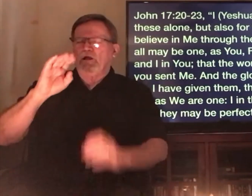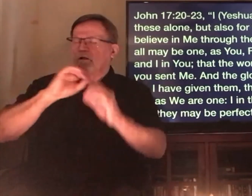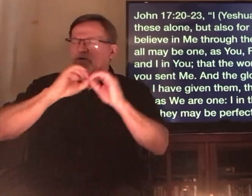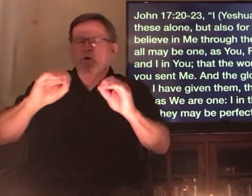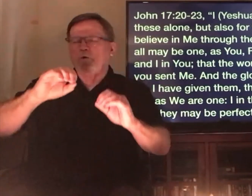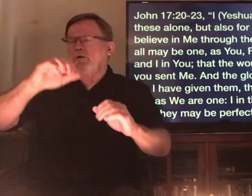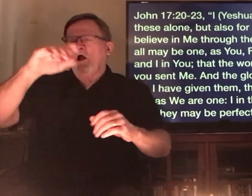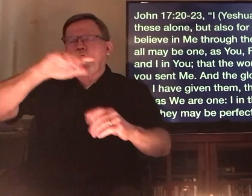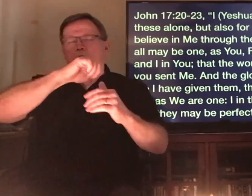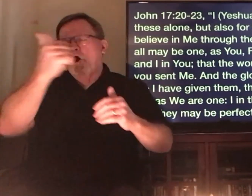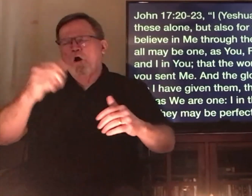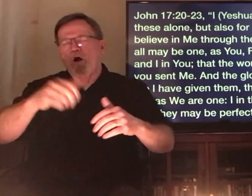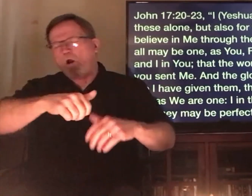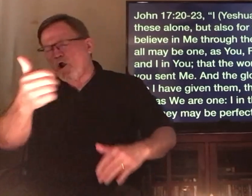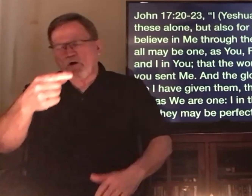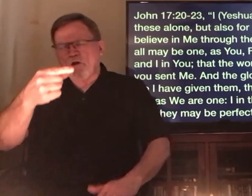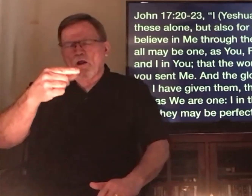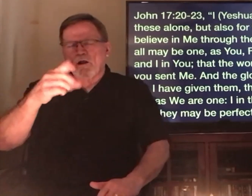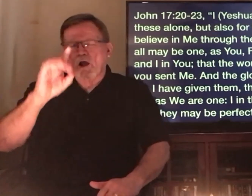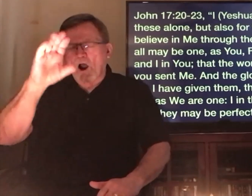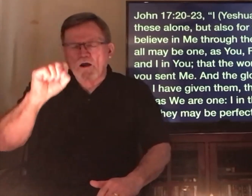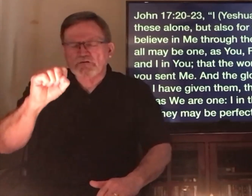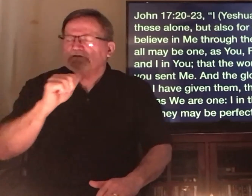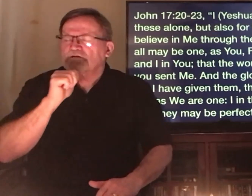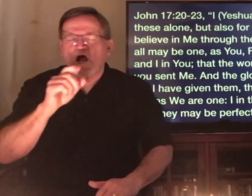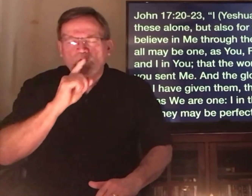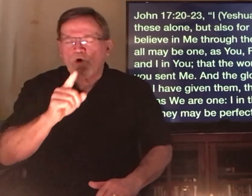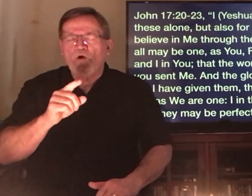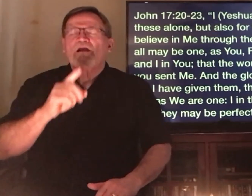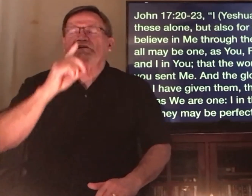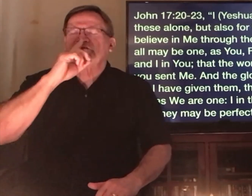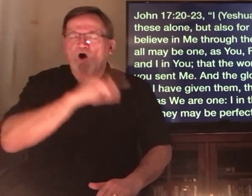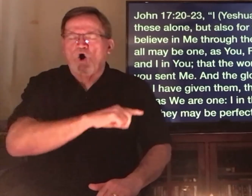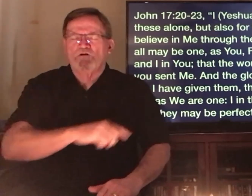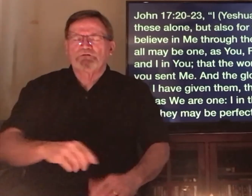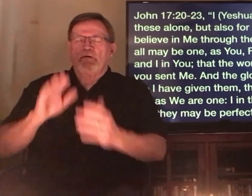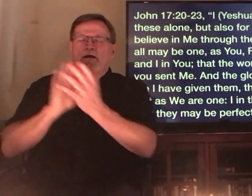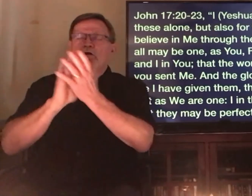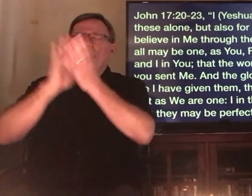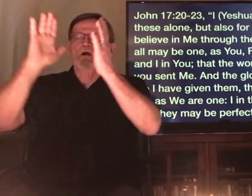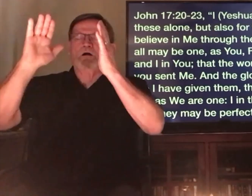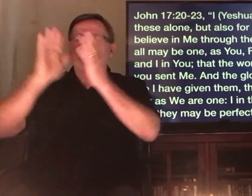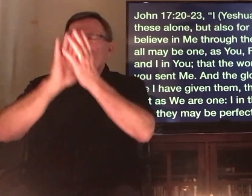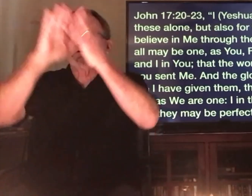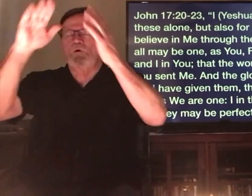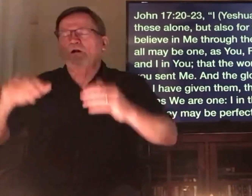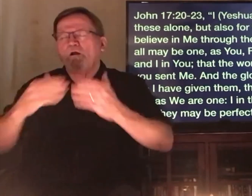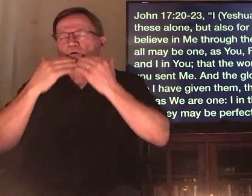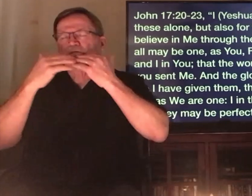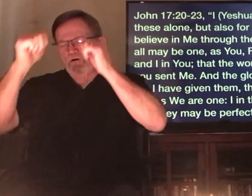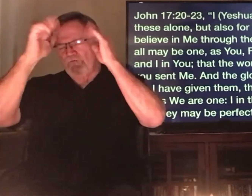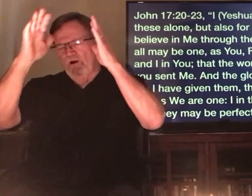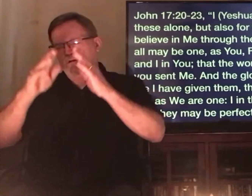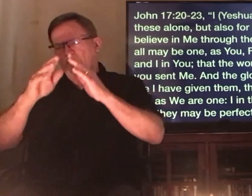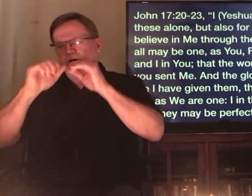and Savior, and confess with your mouth and Lord Jesus, and believe in your heart,